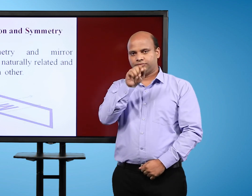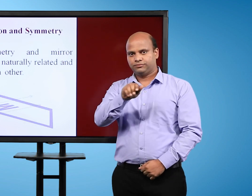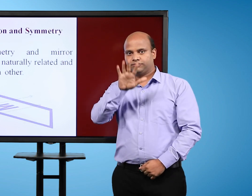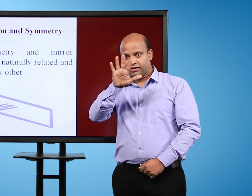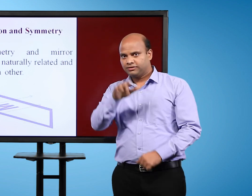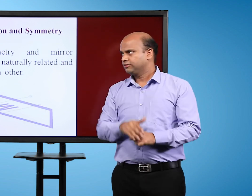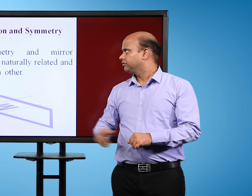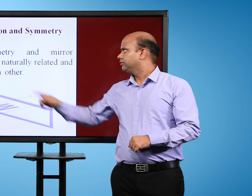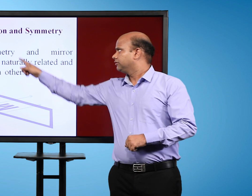13.5.